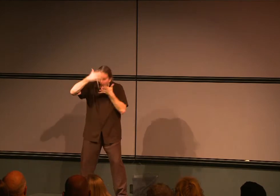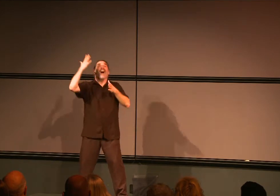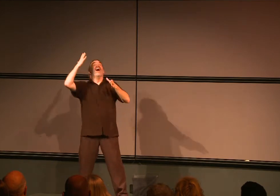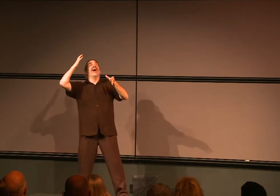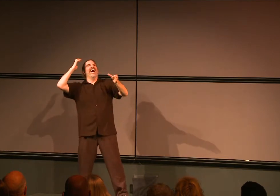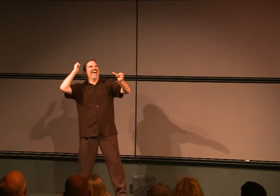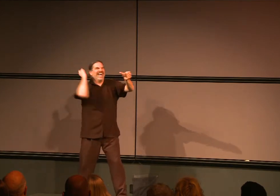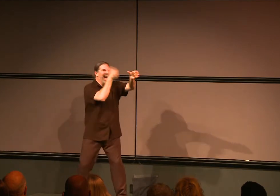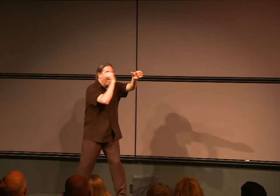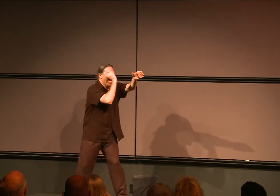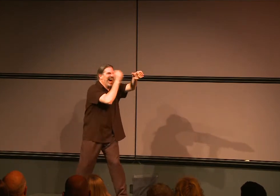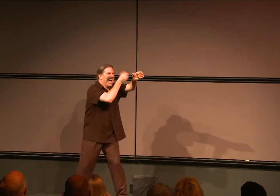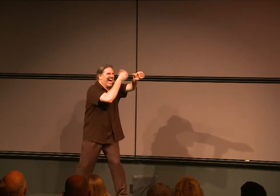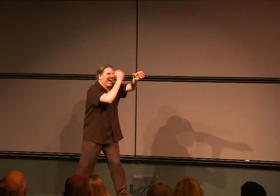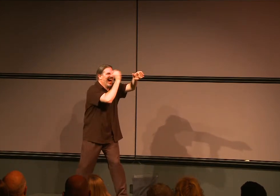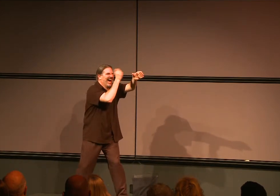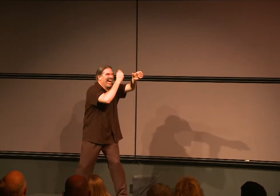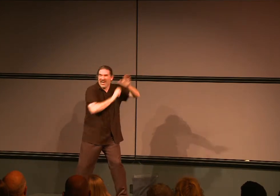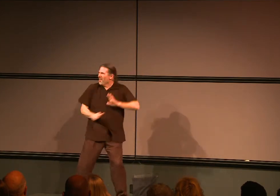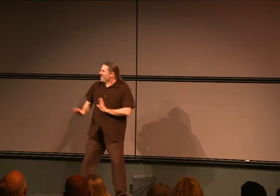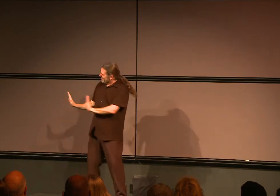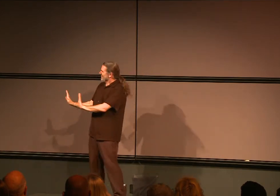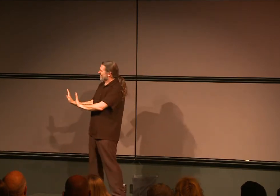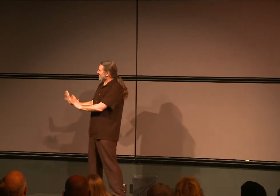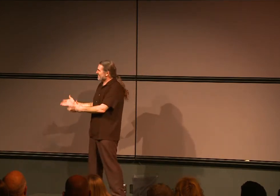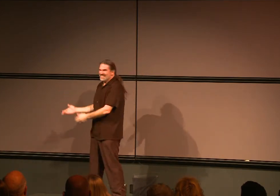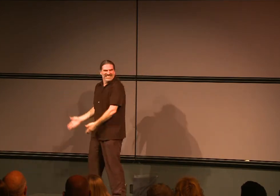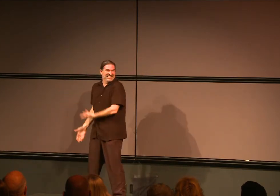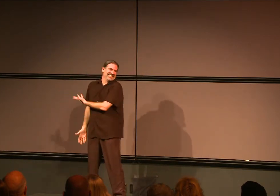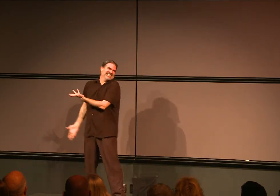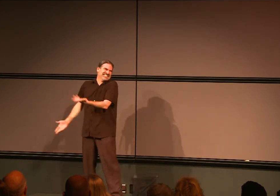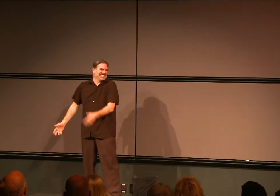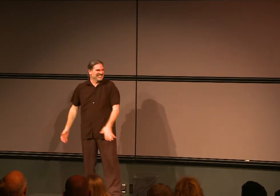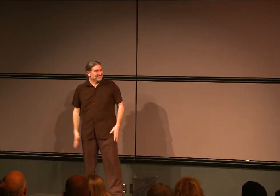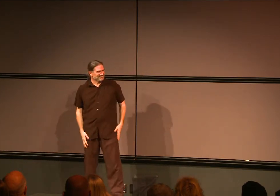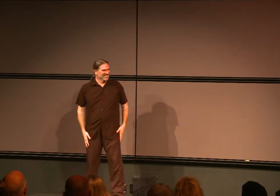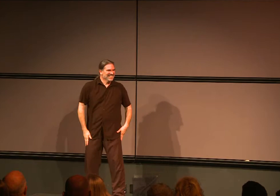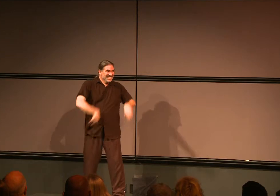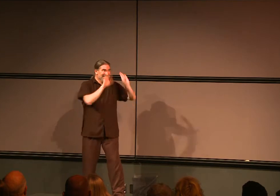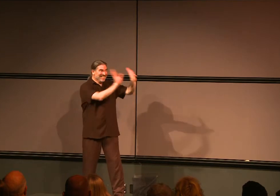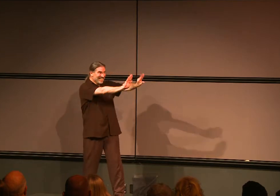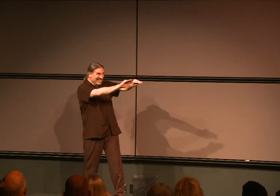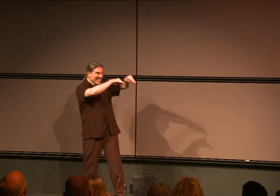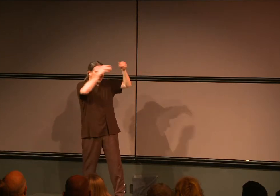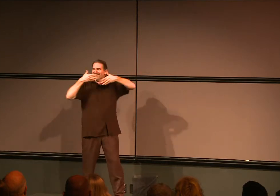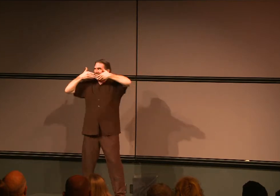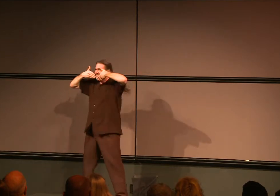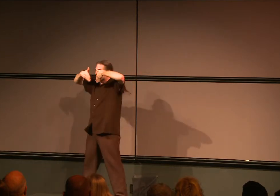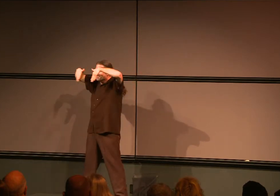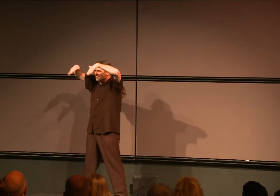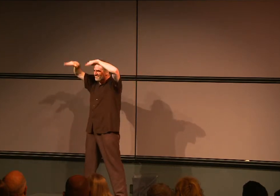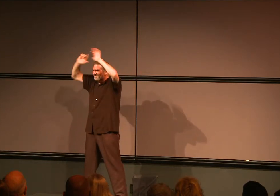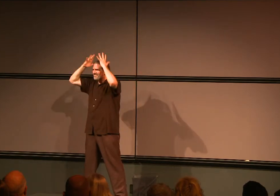But not yet. the veil,